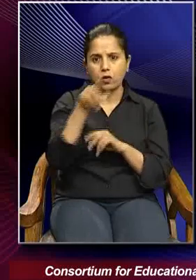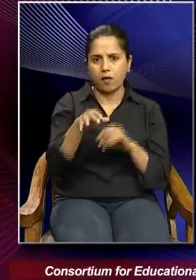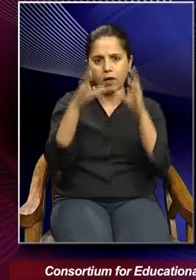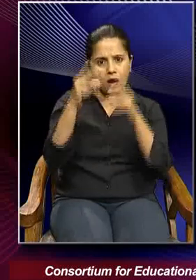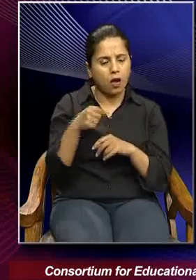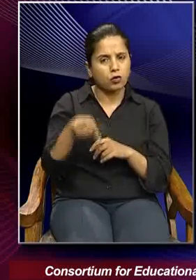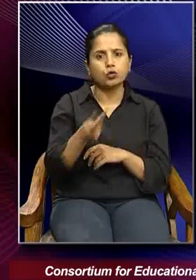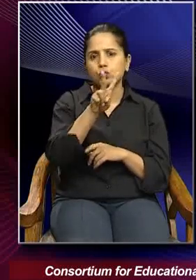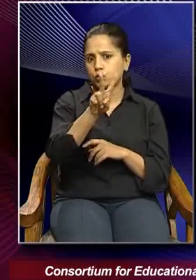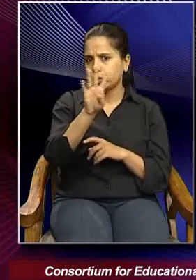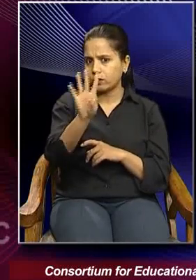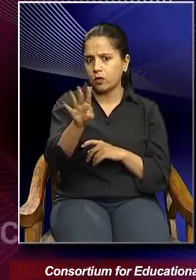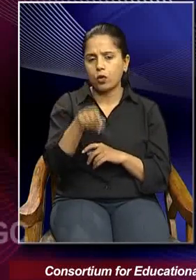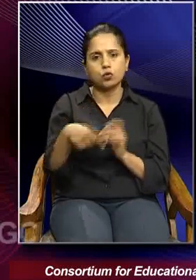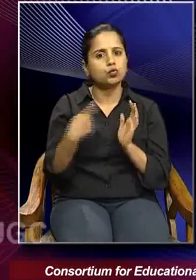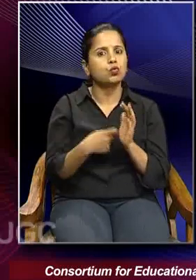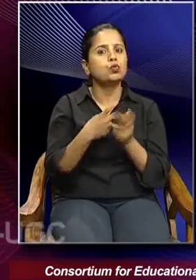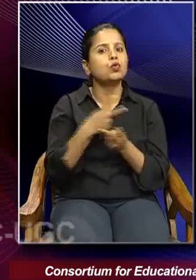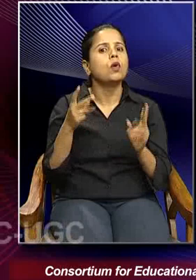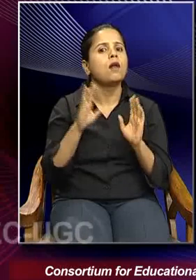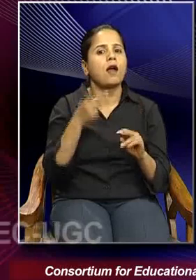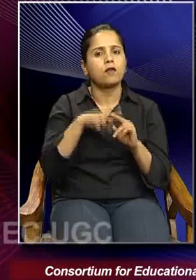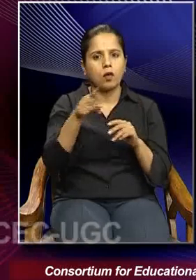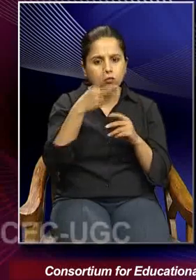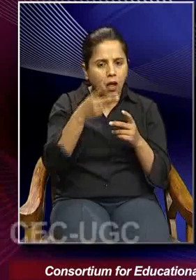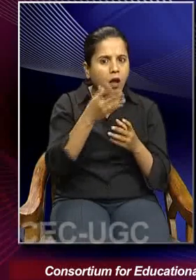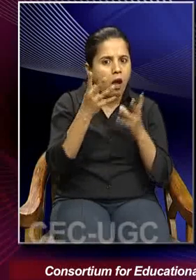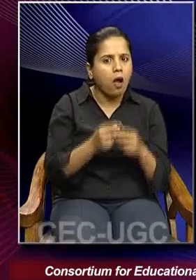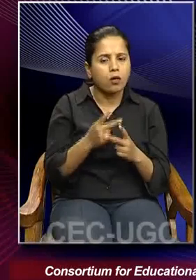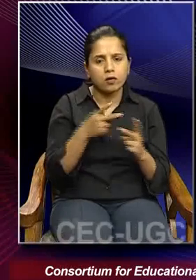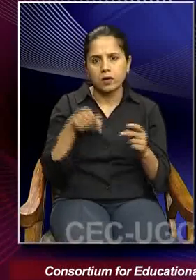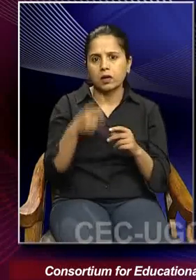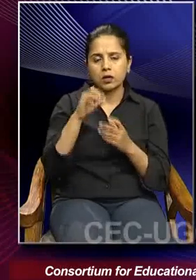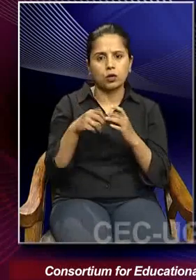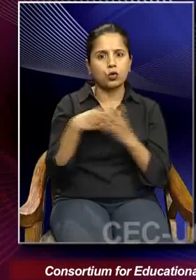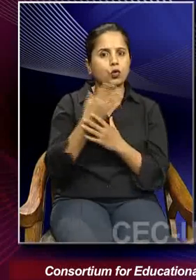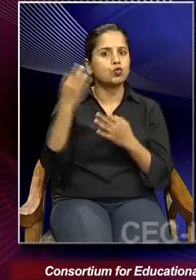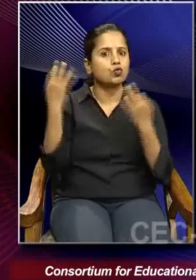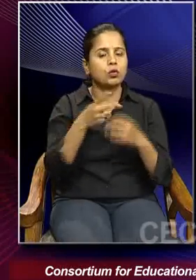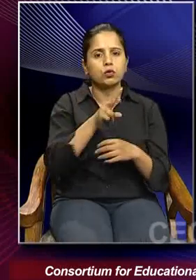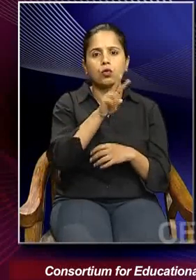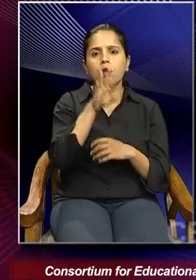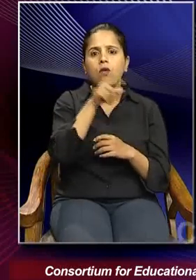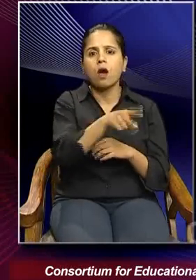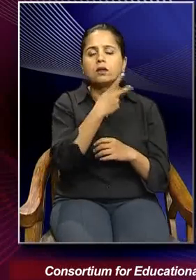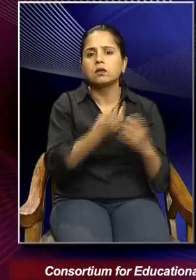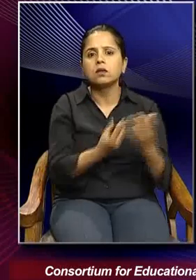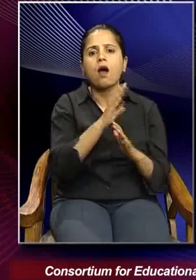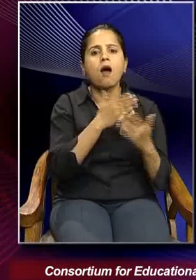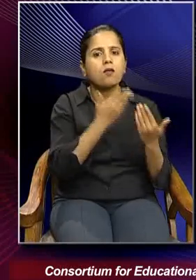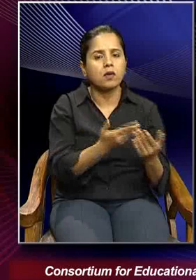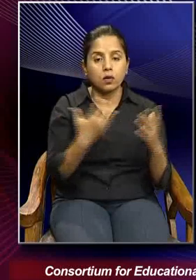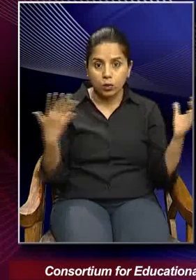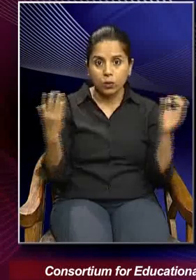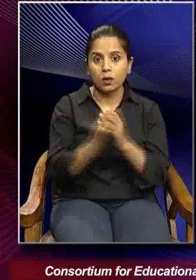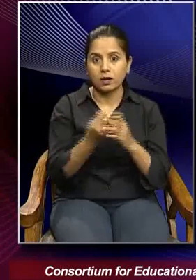are 24 principles. Fine, so evolution is a play of these 24 principles, which